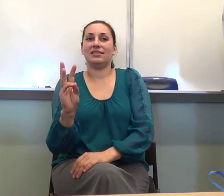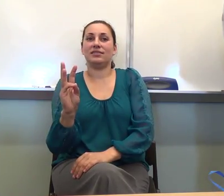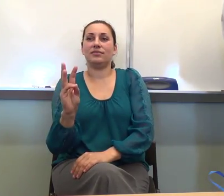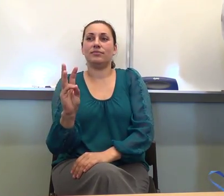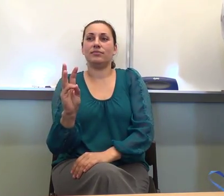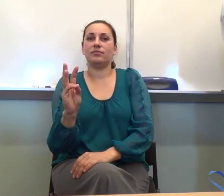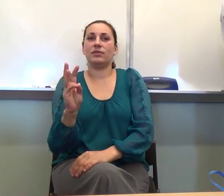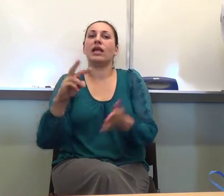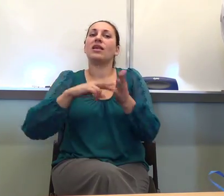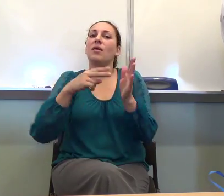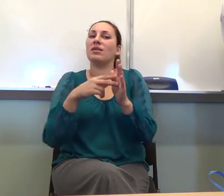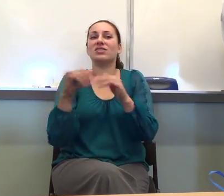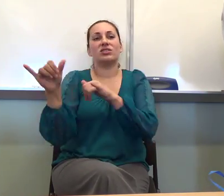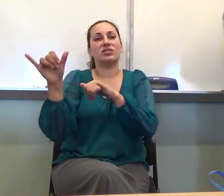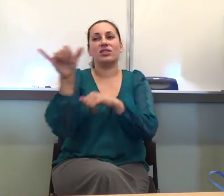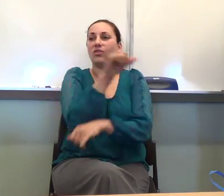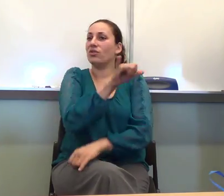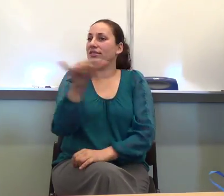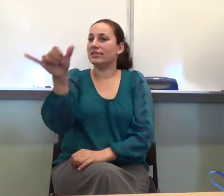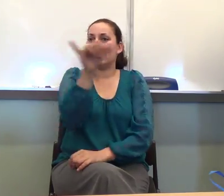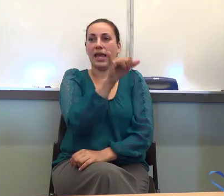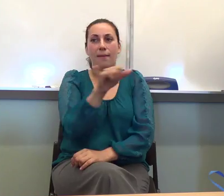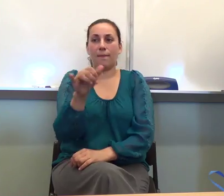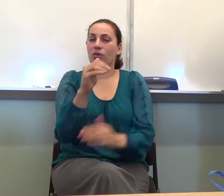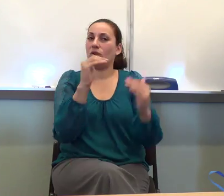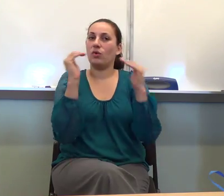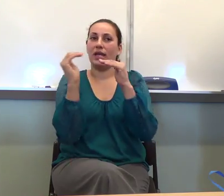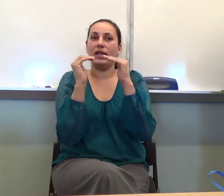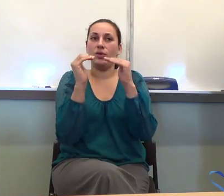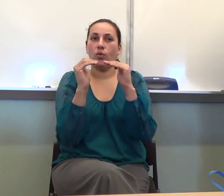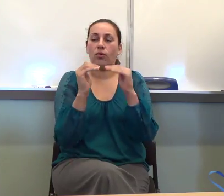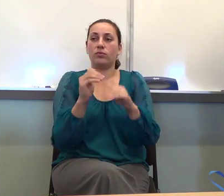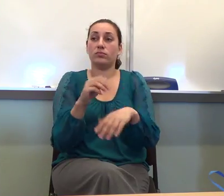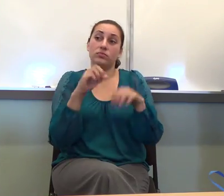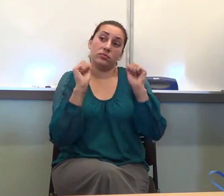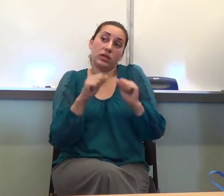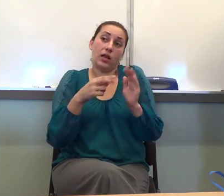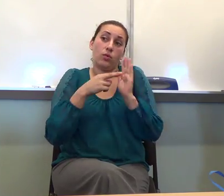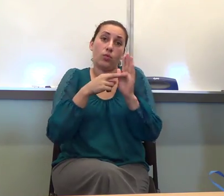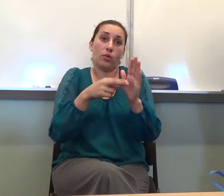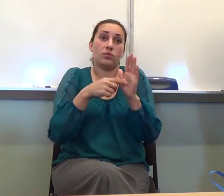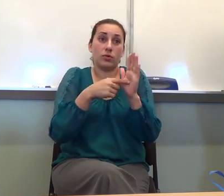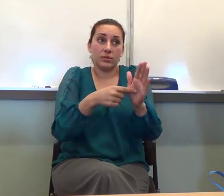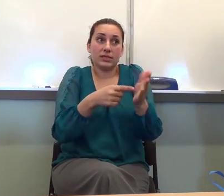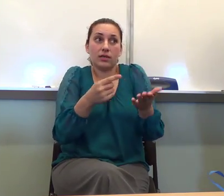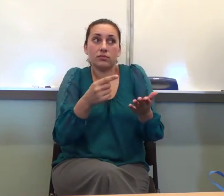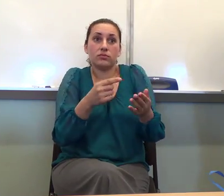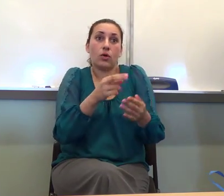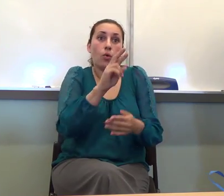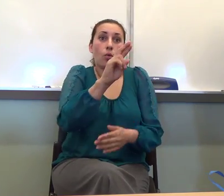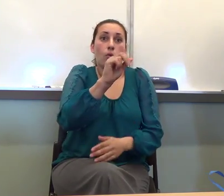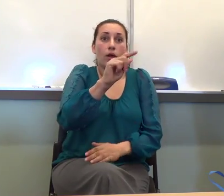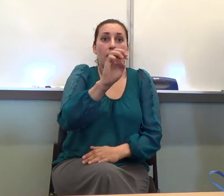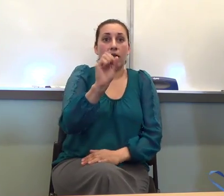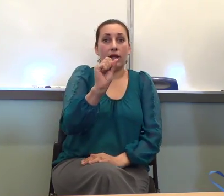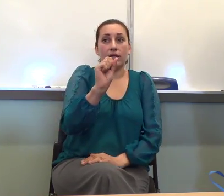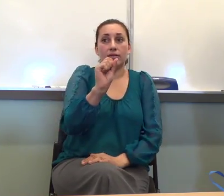equal to each other. Now, they could represent rates or ratios, you know, but the point is, they're equal. They're